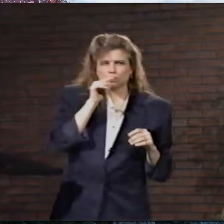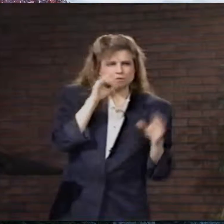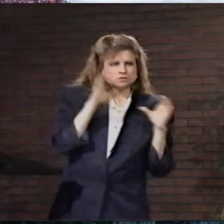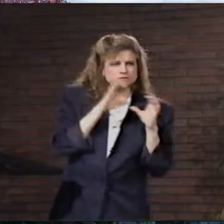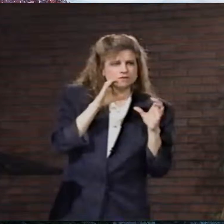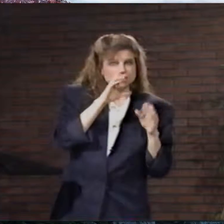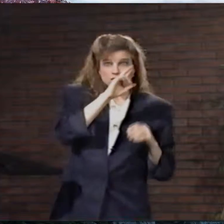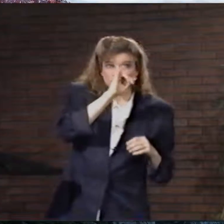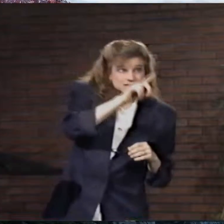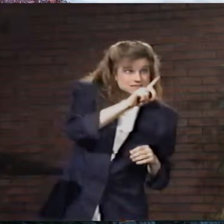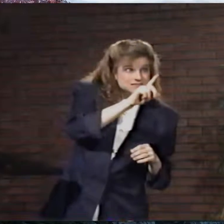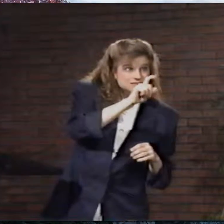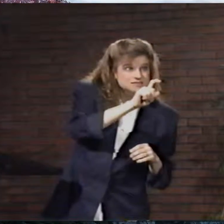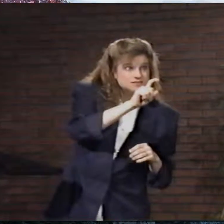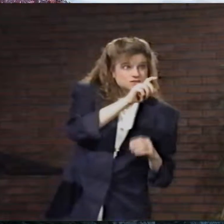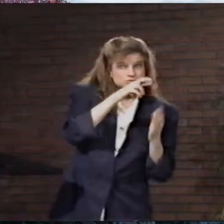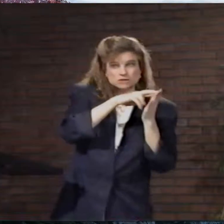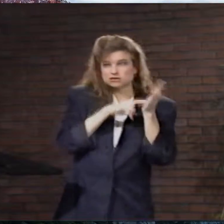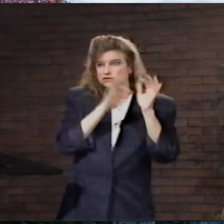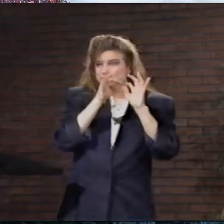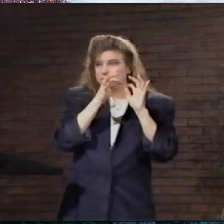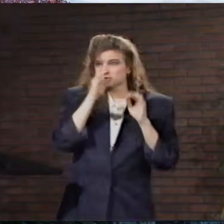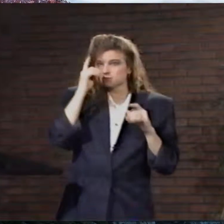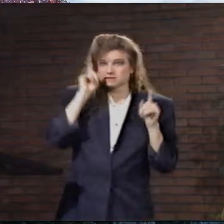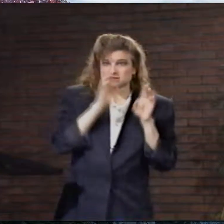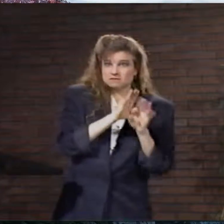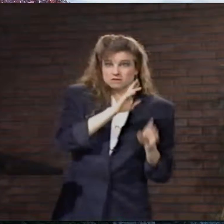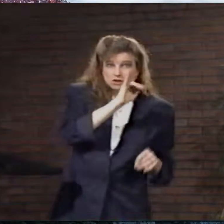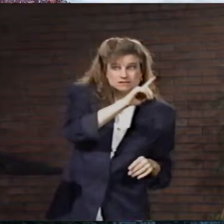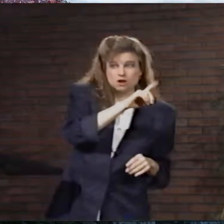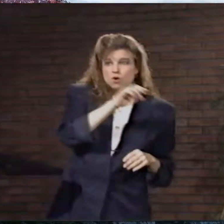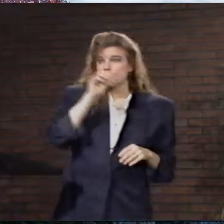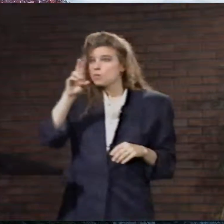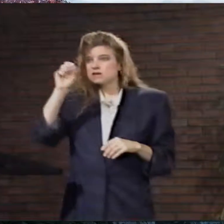The first is a certification.